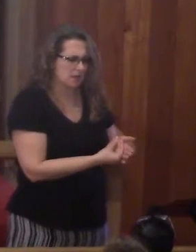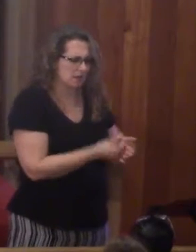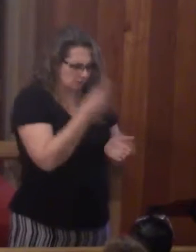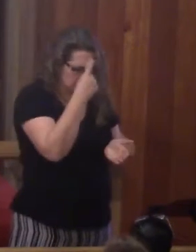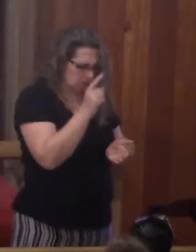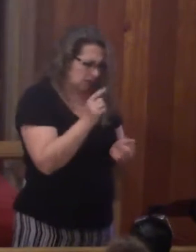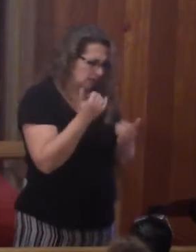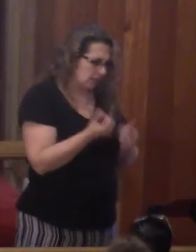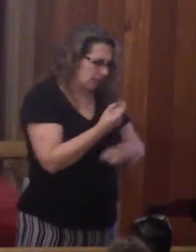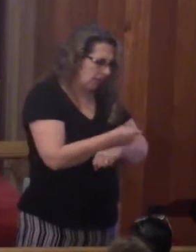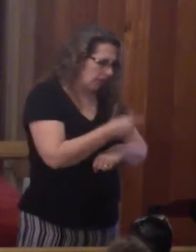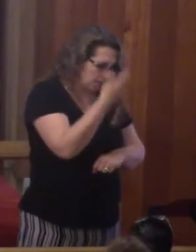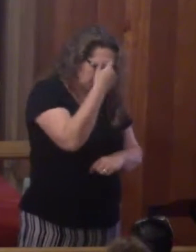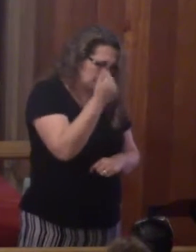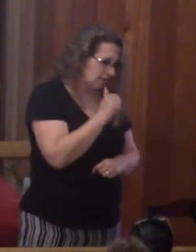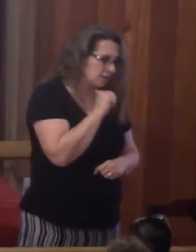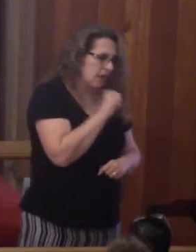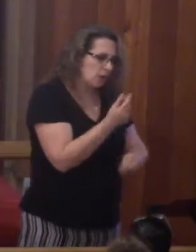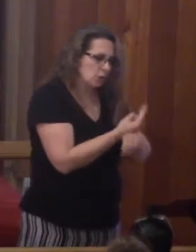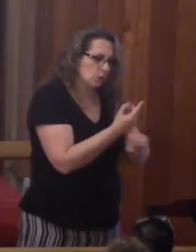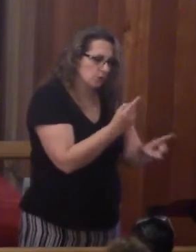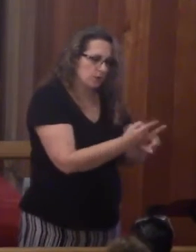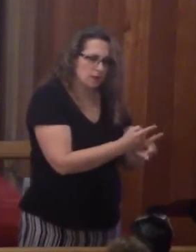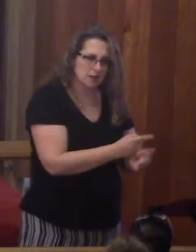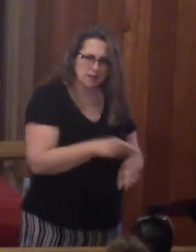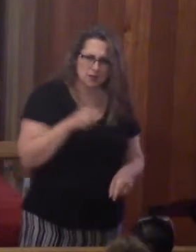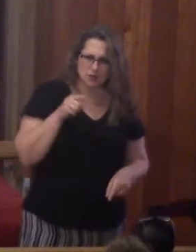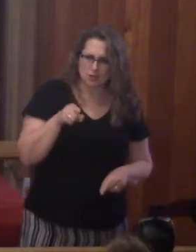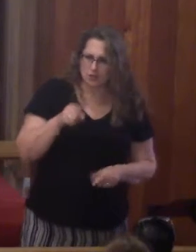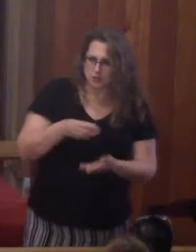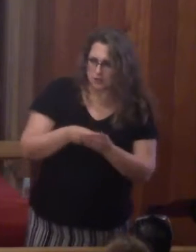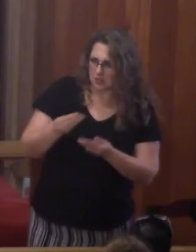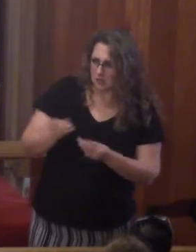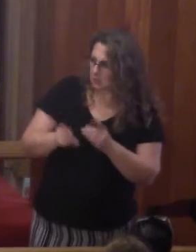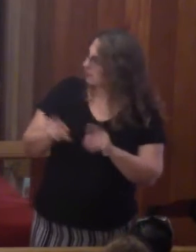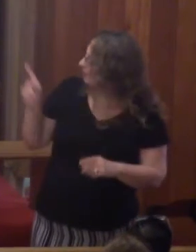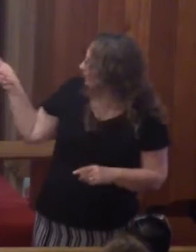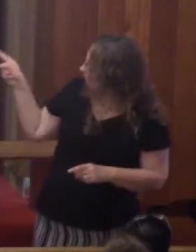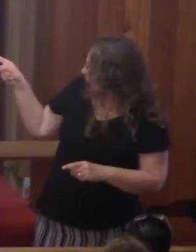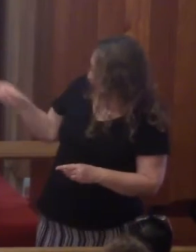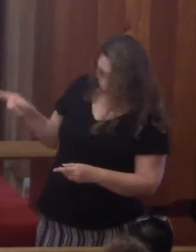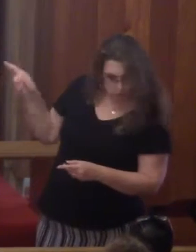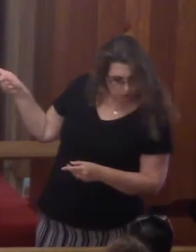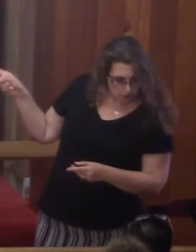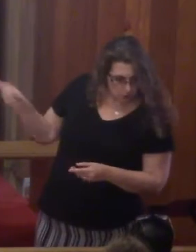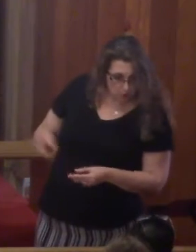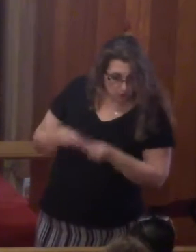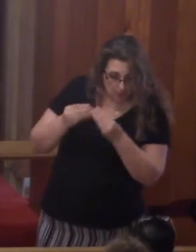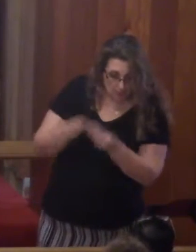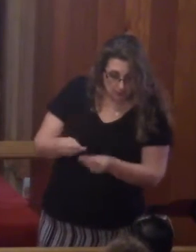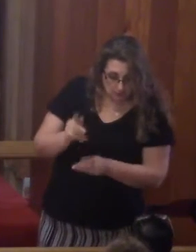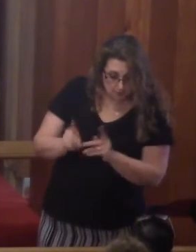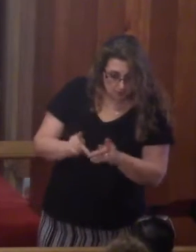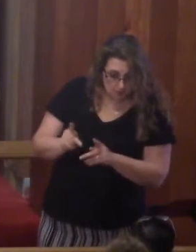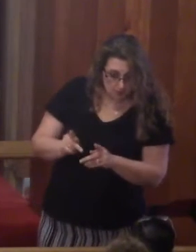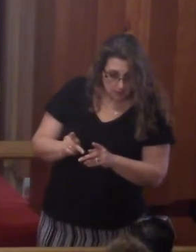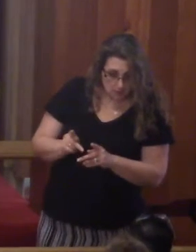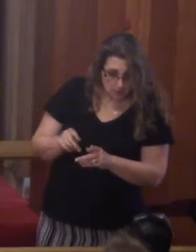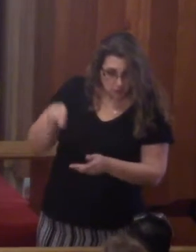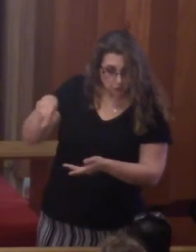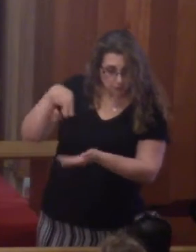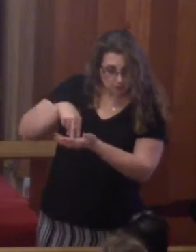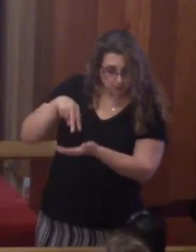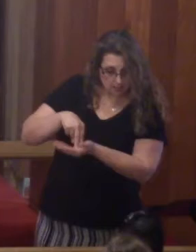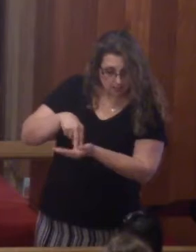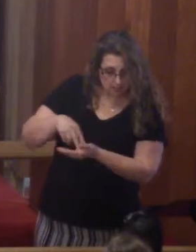because they're going to misuse it. Did you just give people something? Well, not you yourself, but you in the office in which you